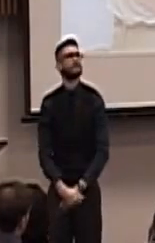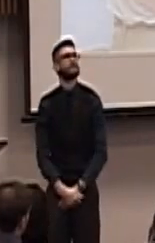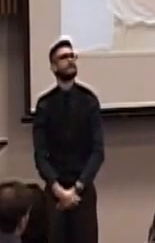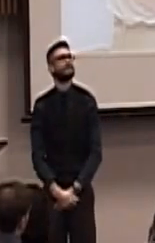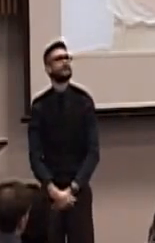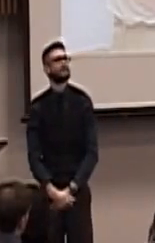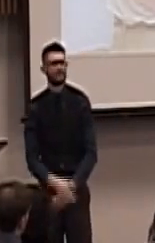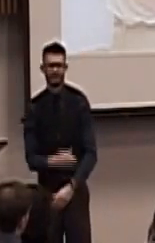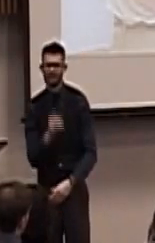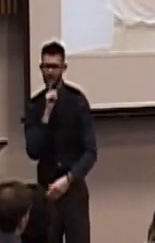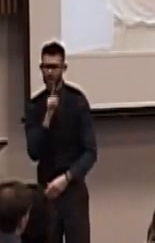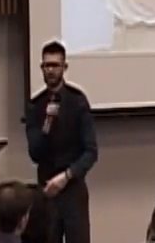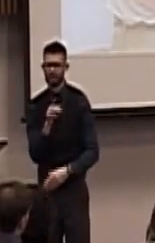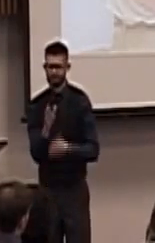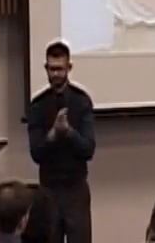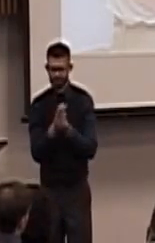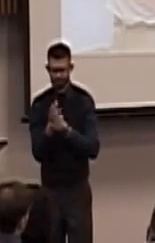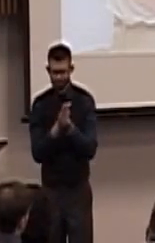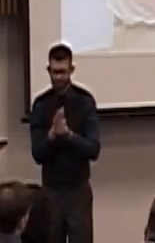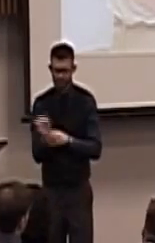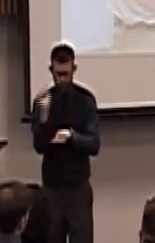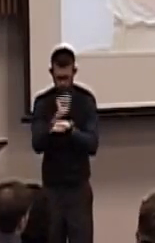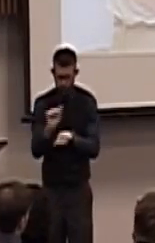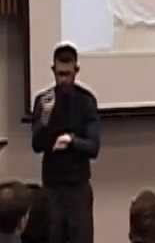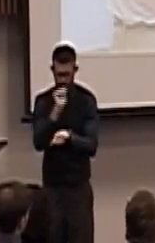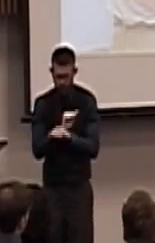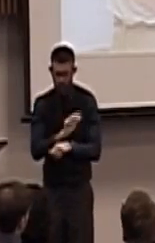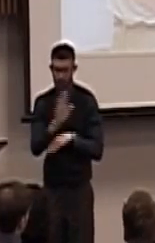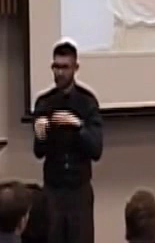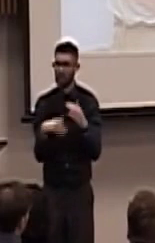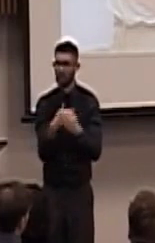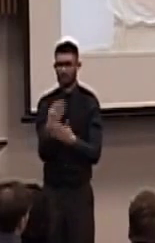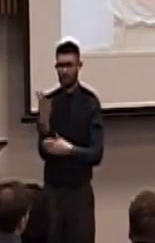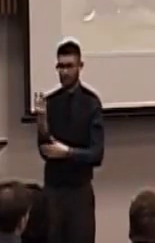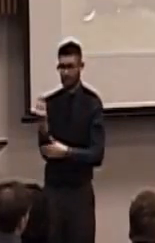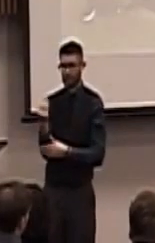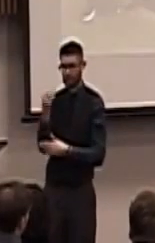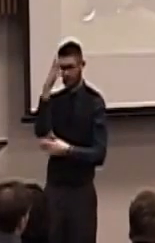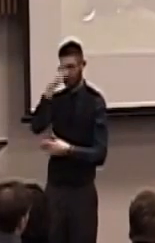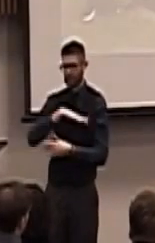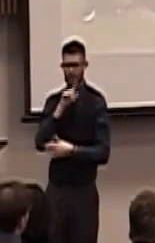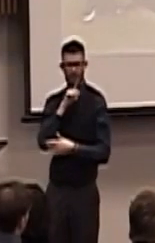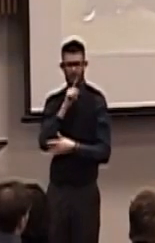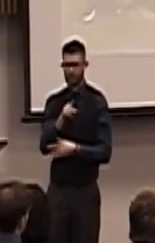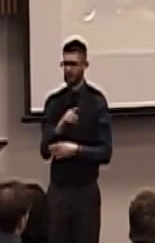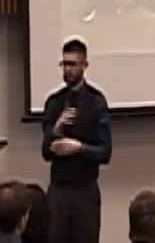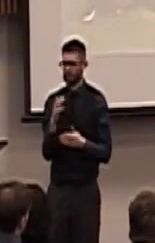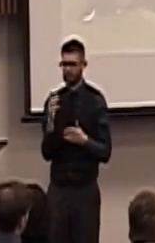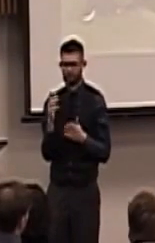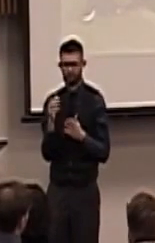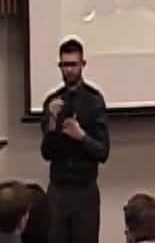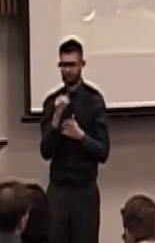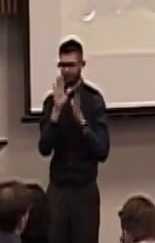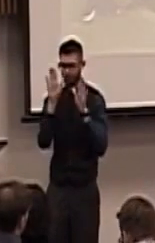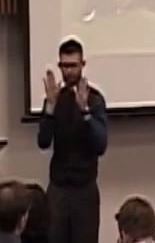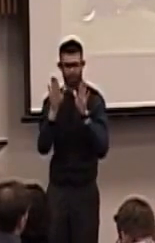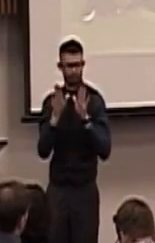and productive. All of these 14 men are excellent men, just